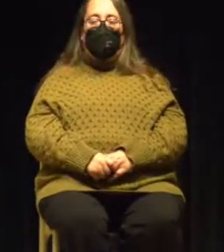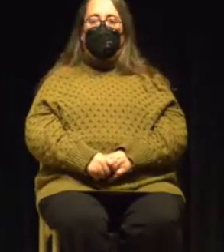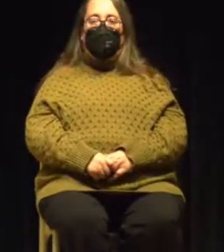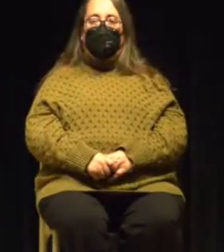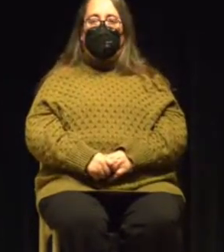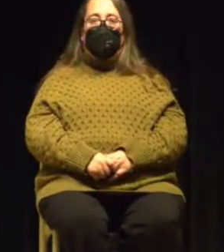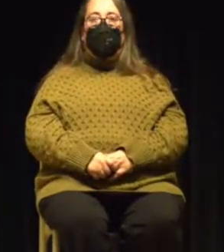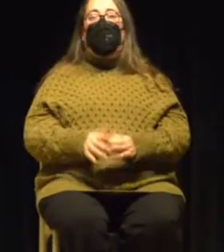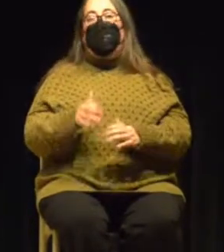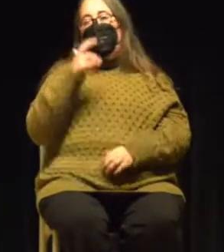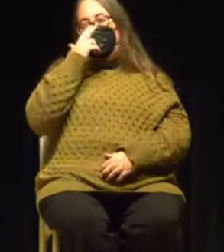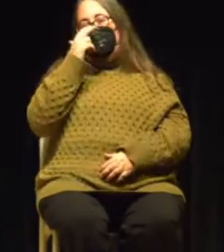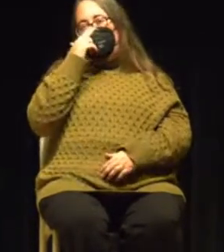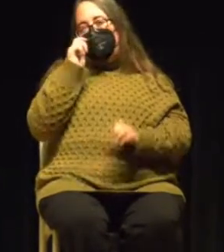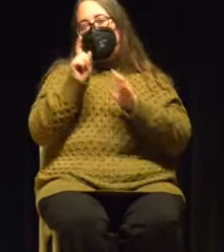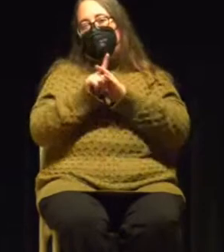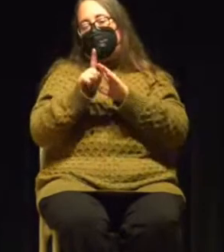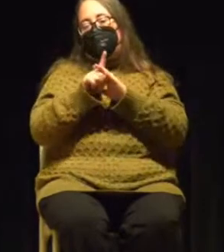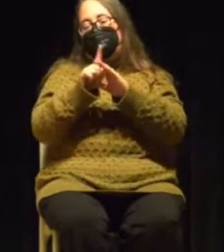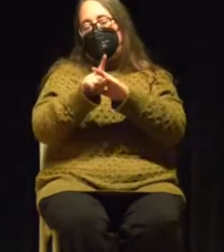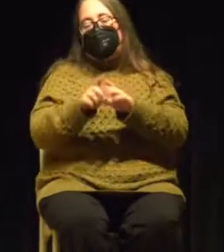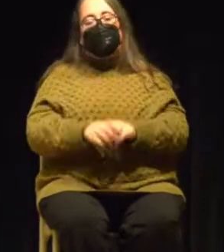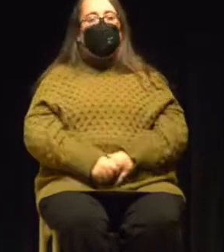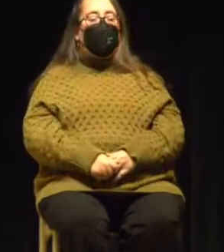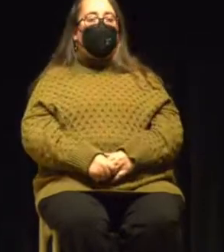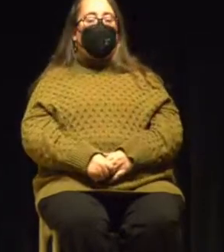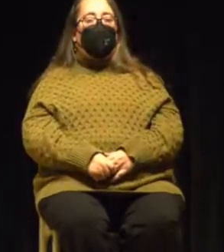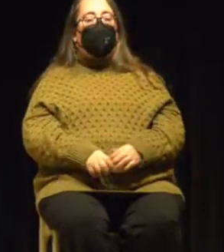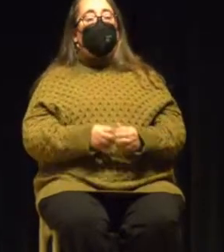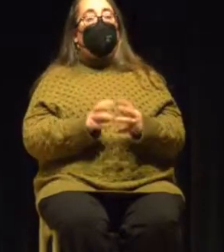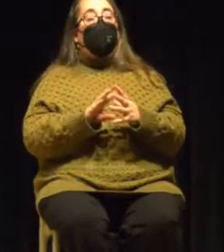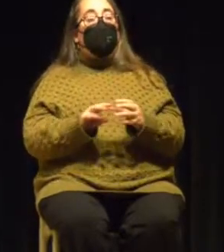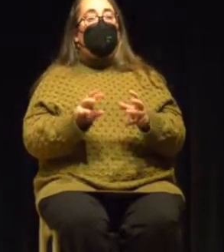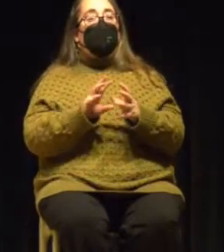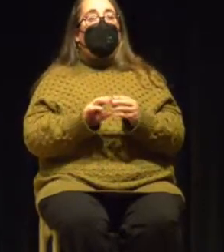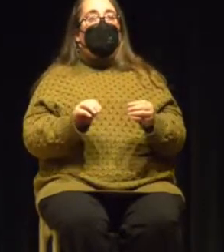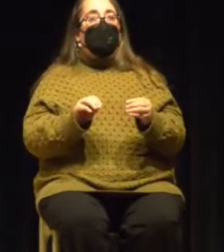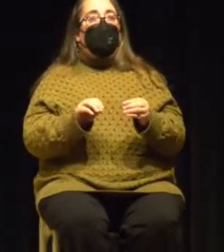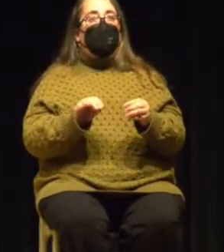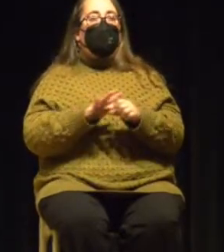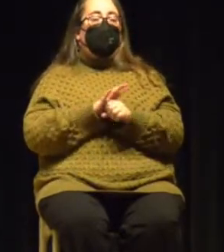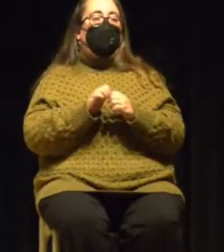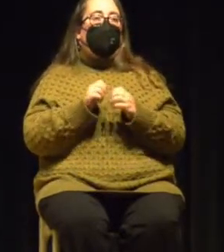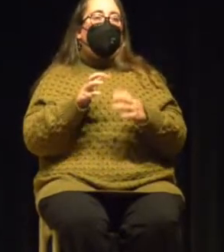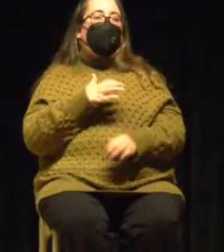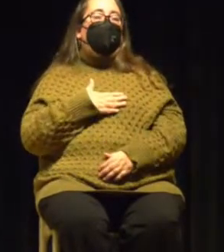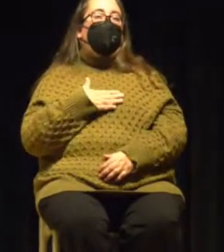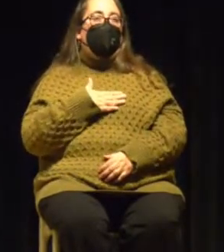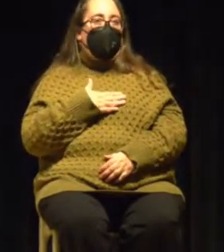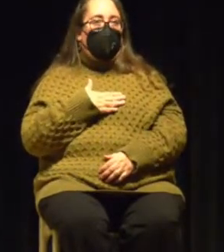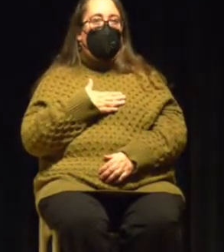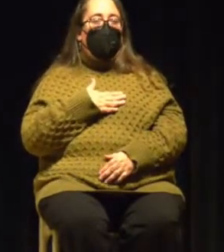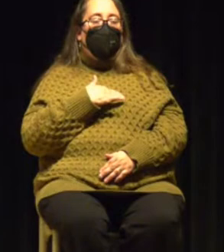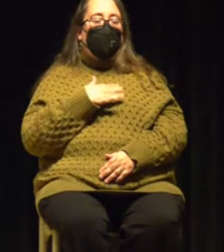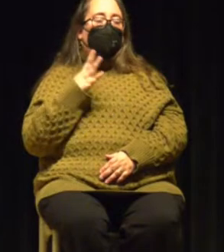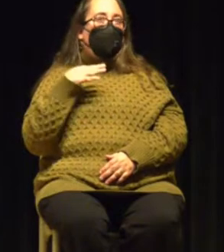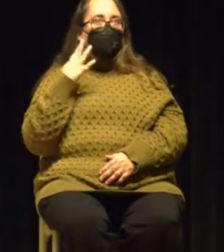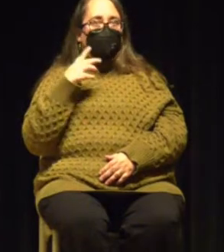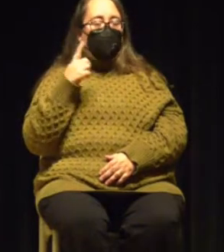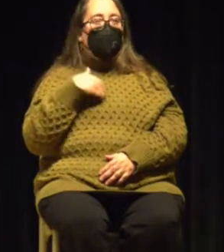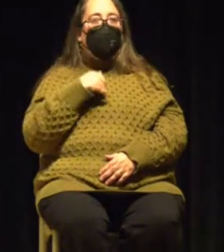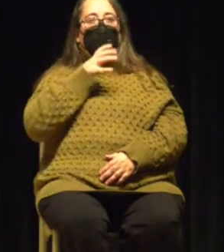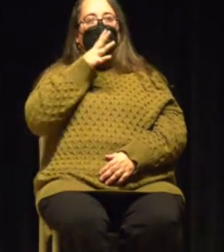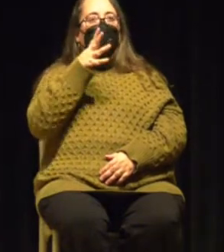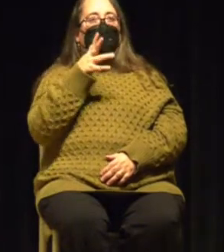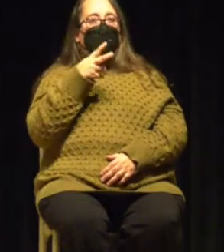bit of your humor that comes out in it really well. But also most of these stories fill me with a lot of joy, even the absolutely crazy ones, like my grandmother stealing